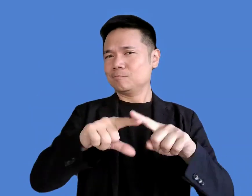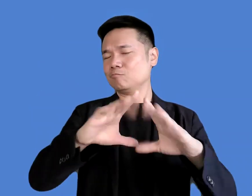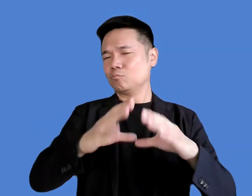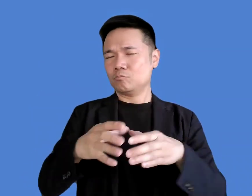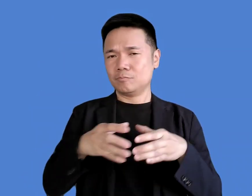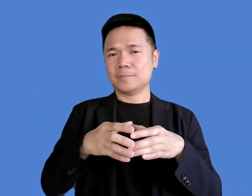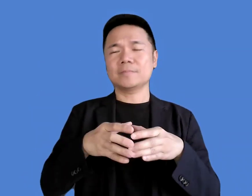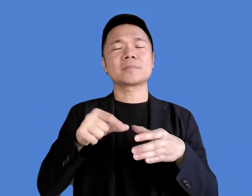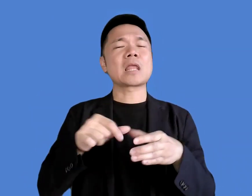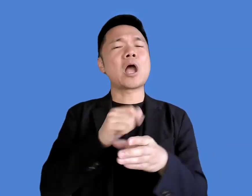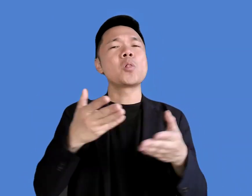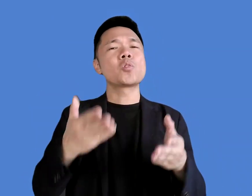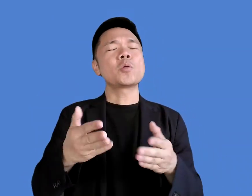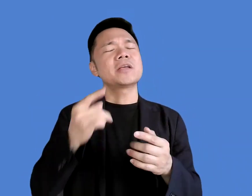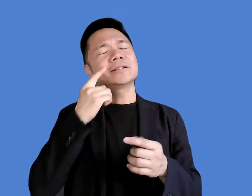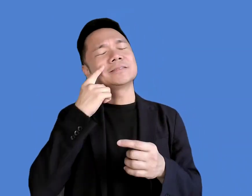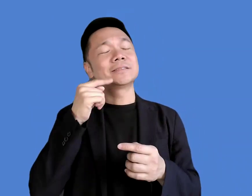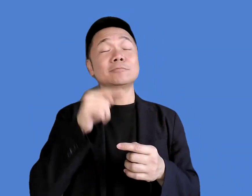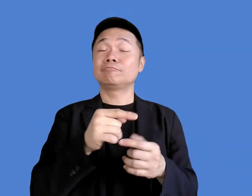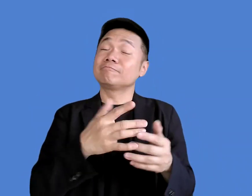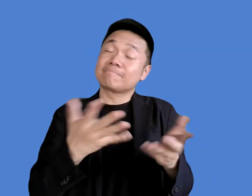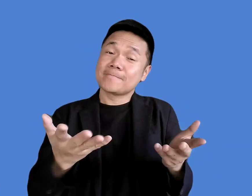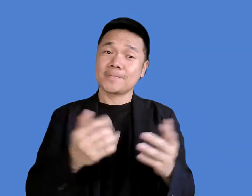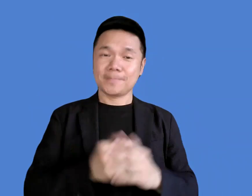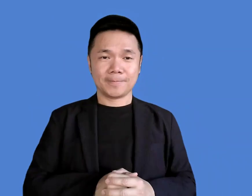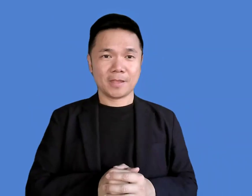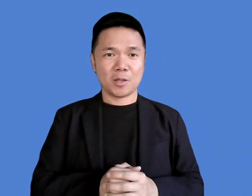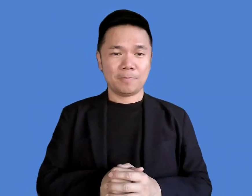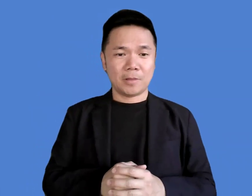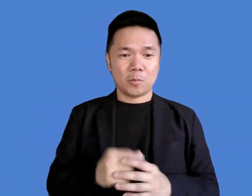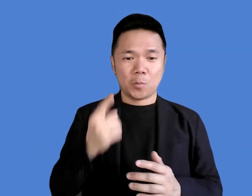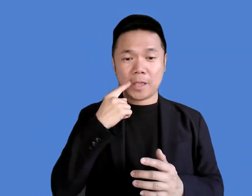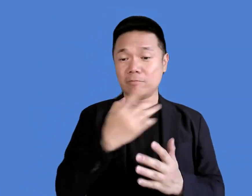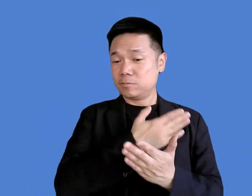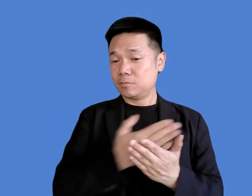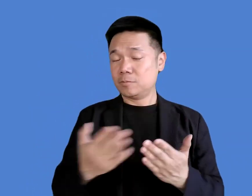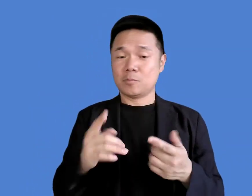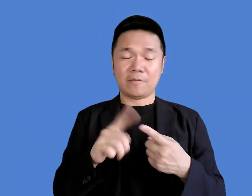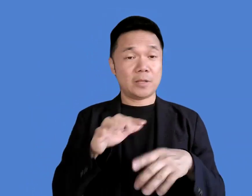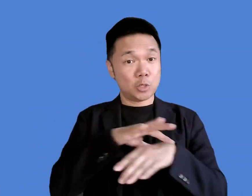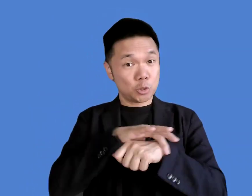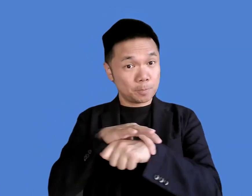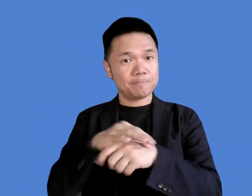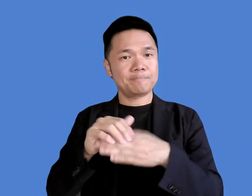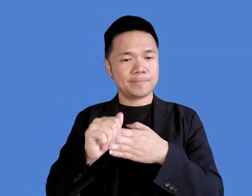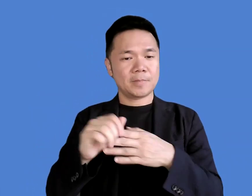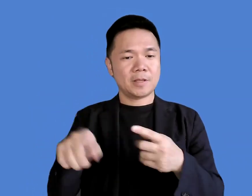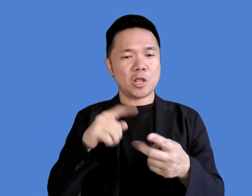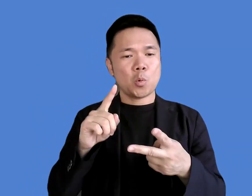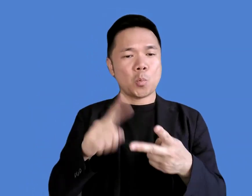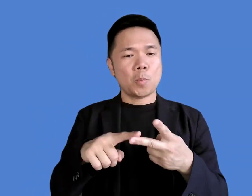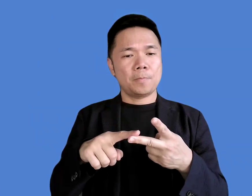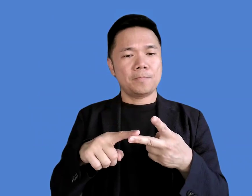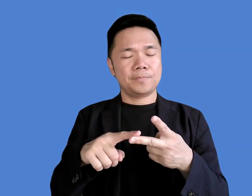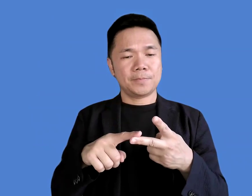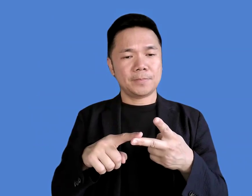today. You should see them on the screen. We're looking across this web's value chain. So leadership, commitment, women in